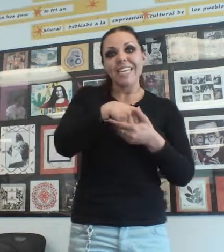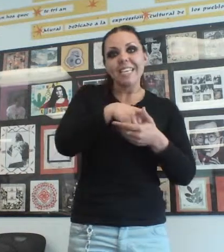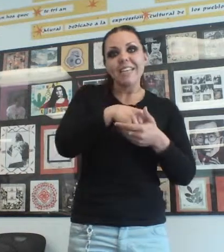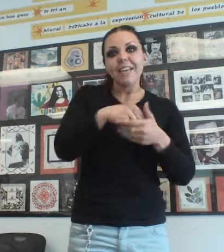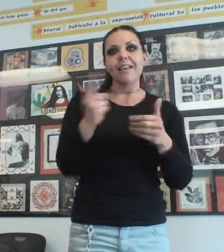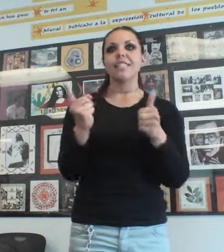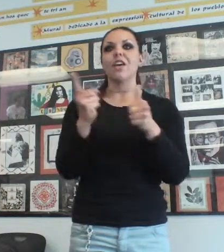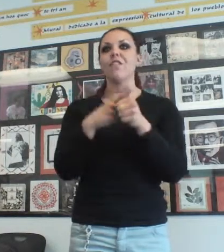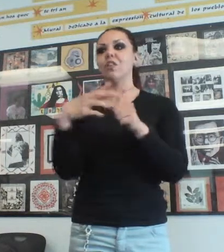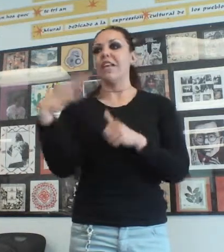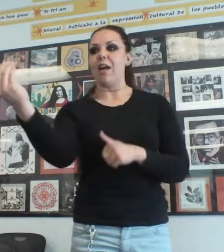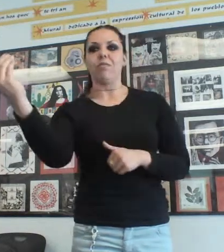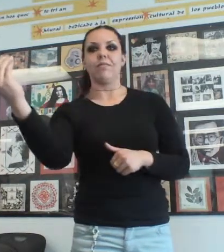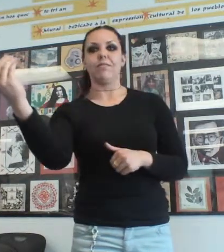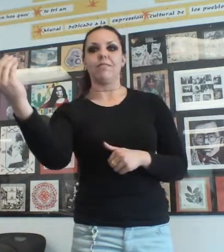take out a piece of paper.